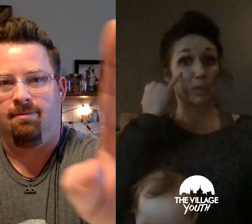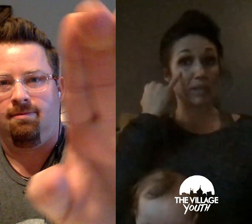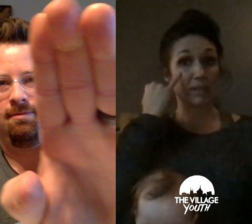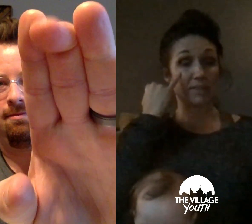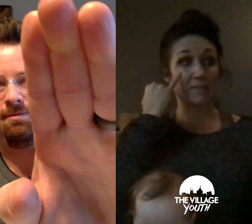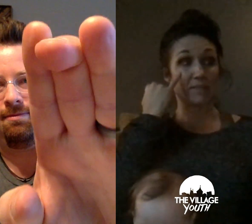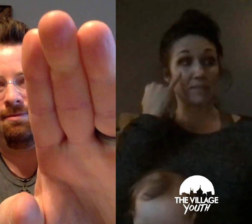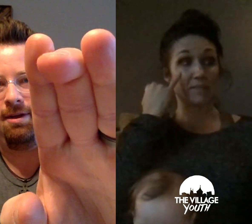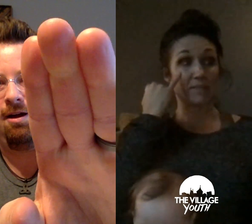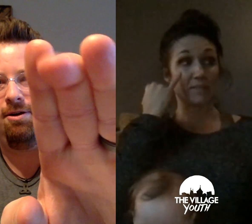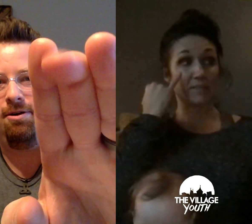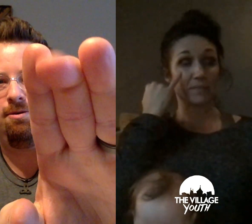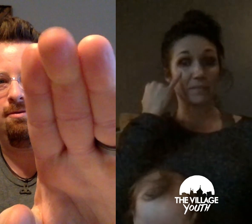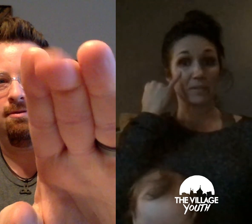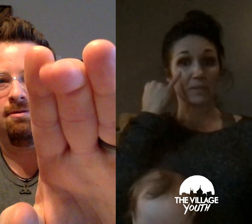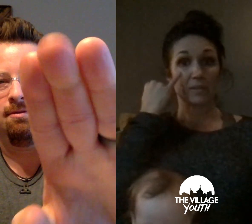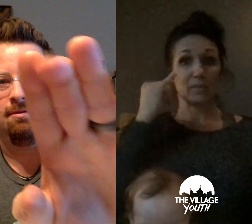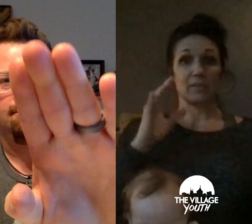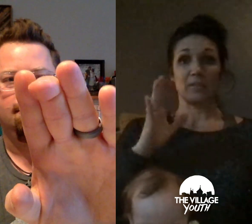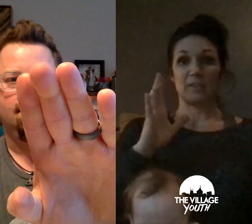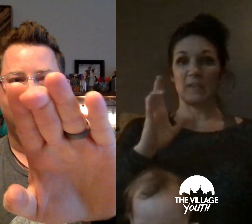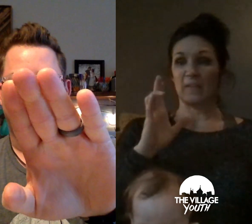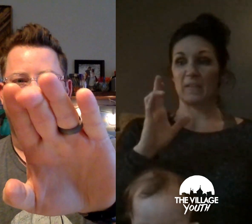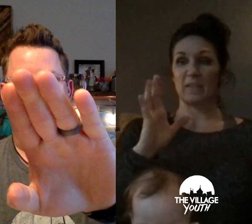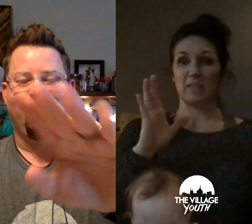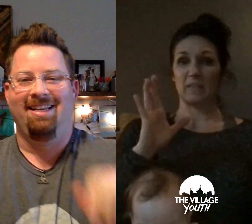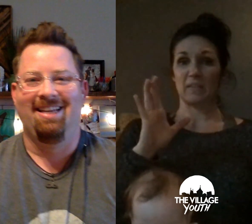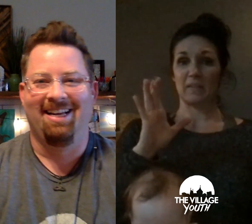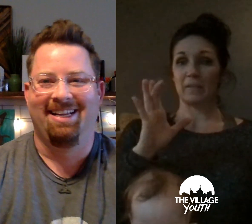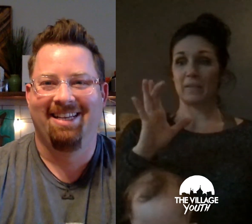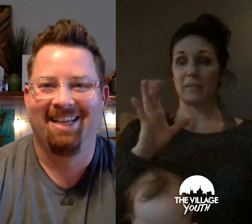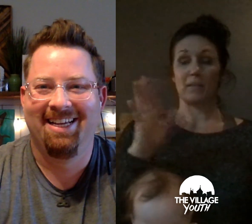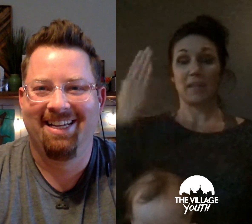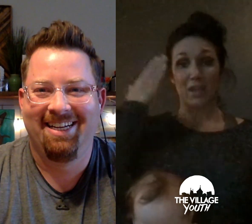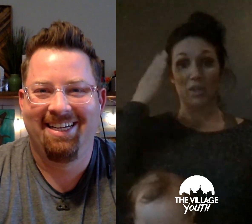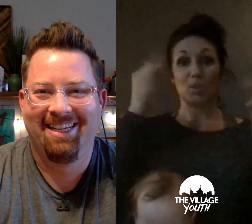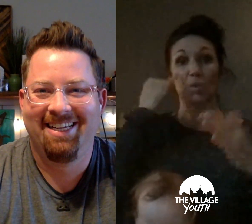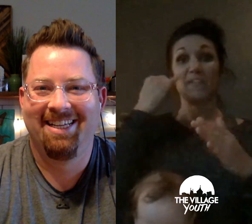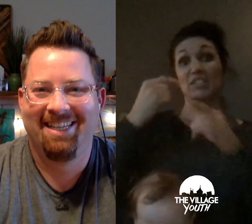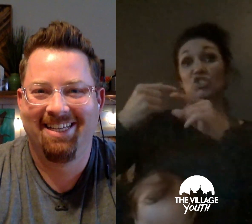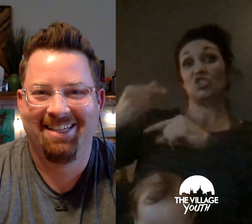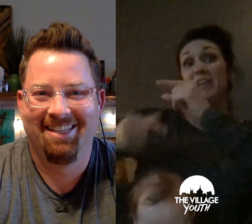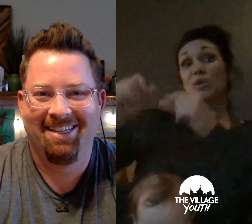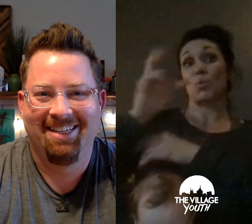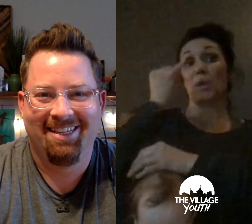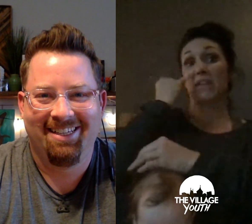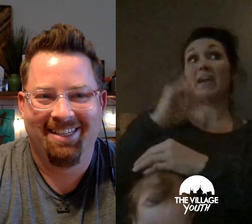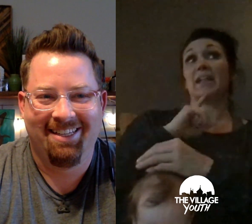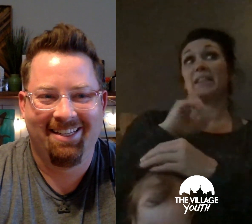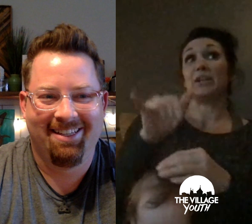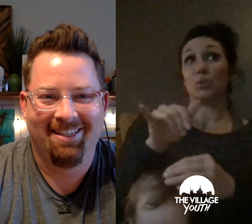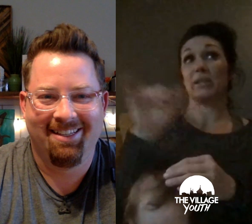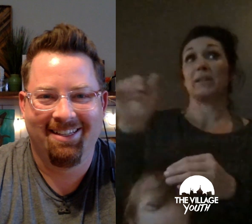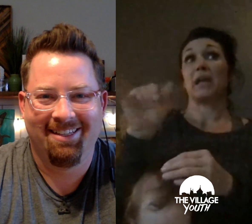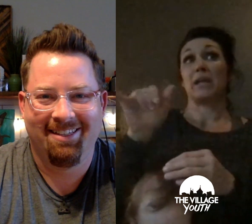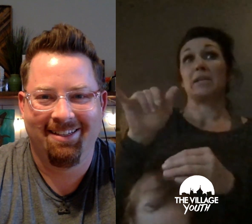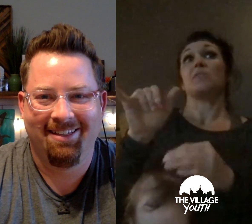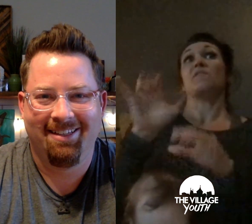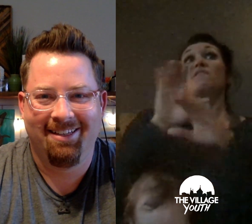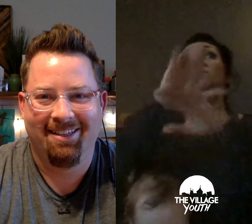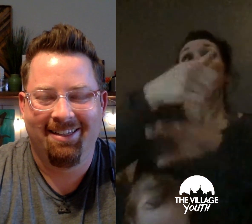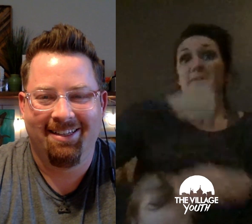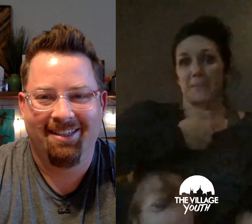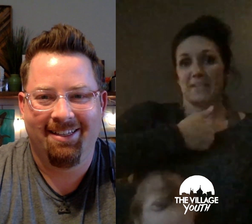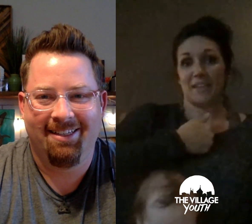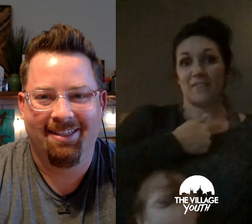oh, look at that. Oh, hello. I don't want to do that finger. I don't know if it's genetic or if I just literally willed my joints in there. I wish,